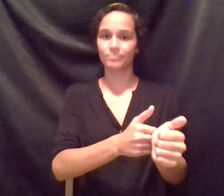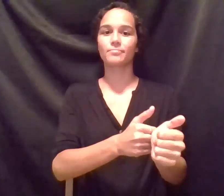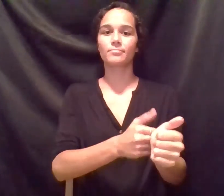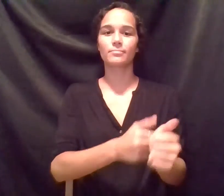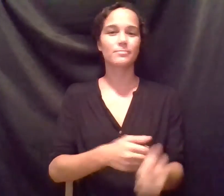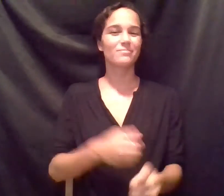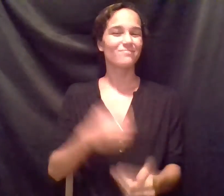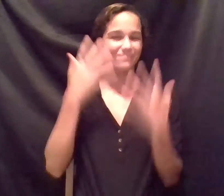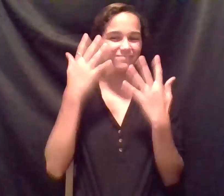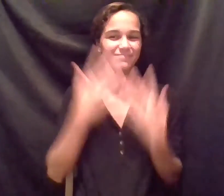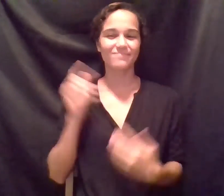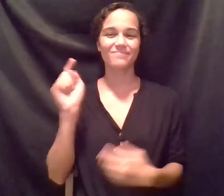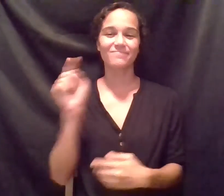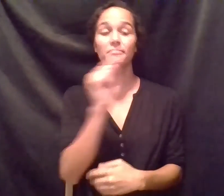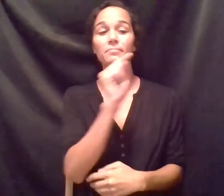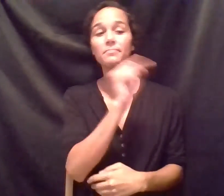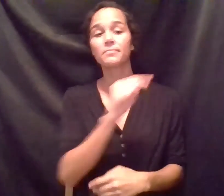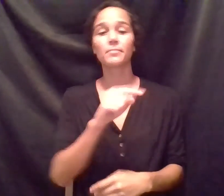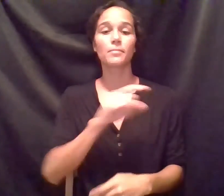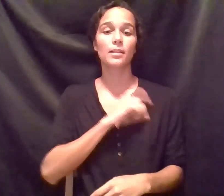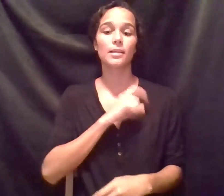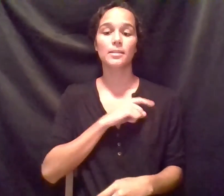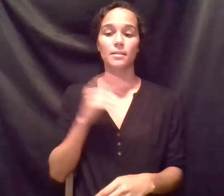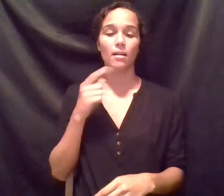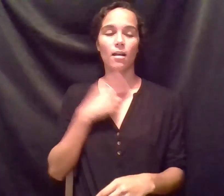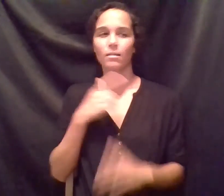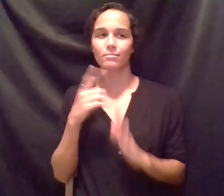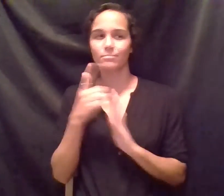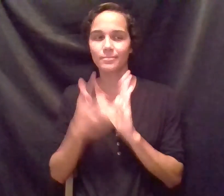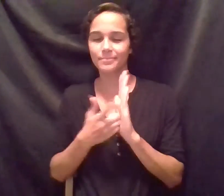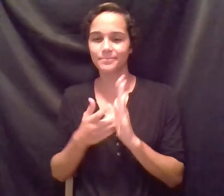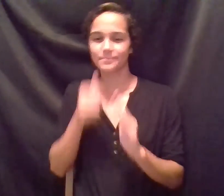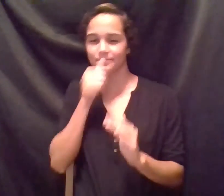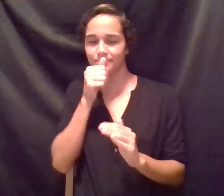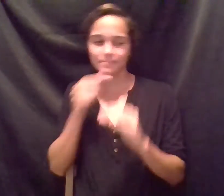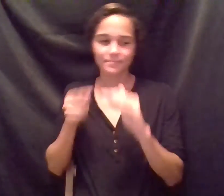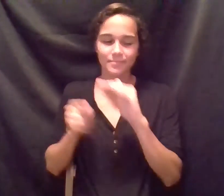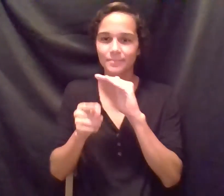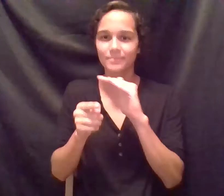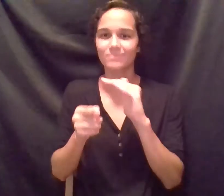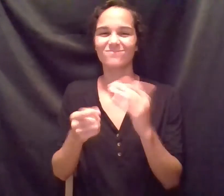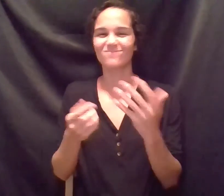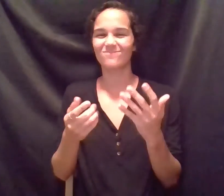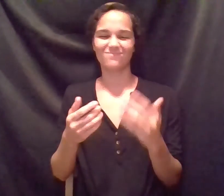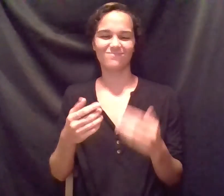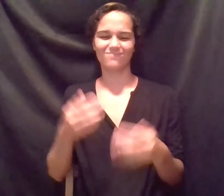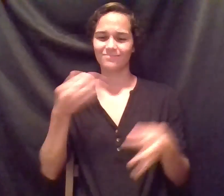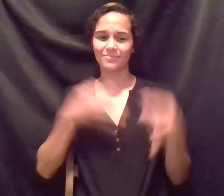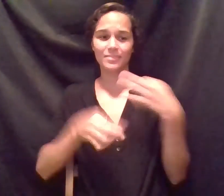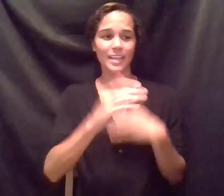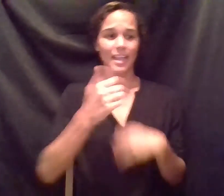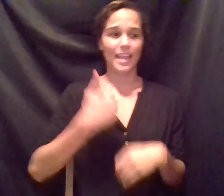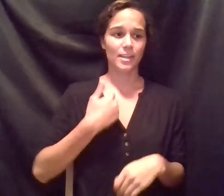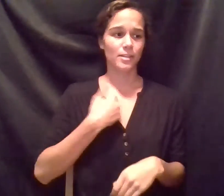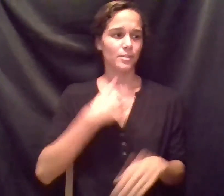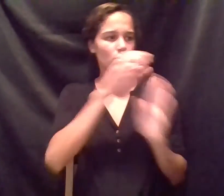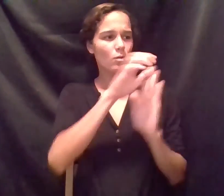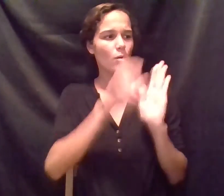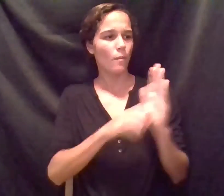have that attitude instead of the attitude that, hey, we have a Constitution, we're Americans, and that Constitution should protect us. So today we are